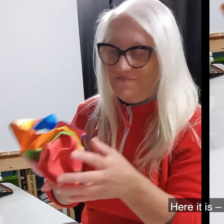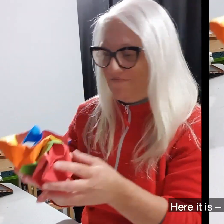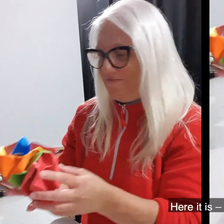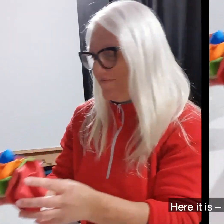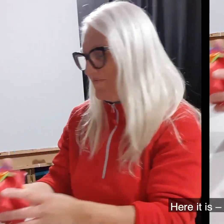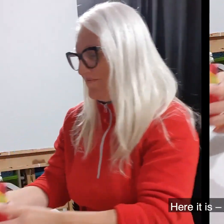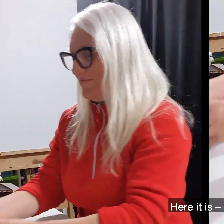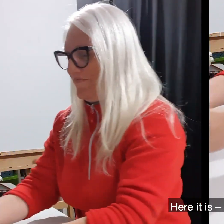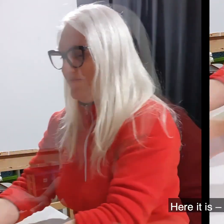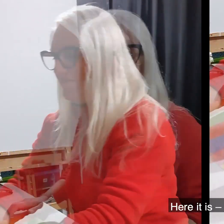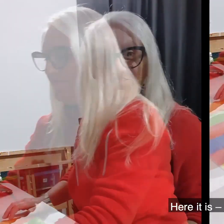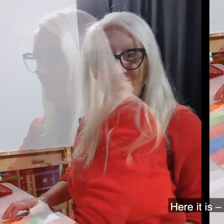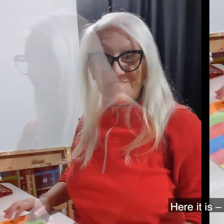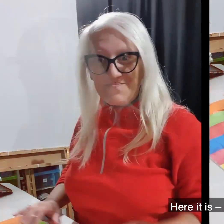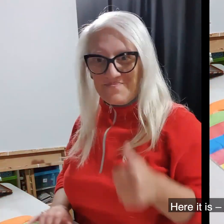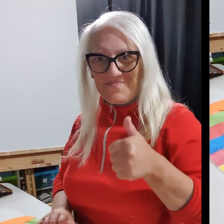Here it is, gay.